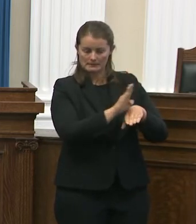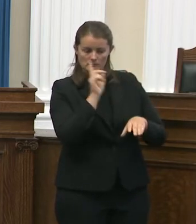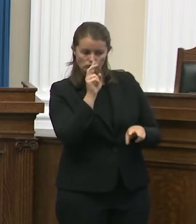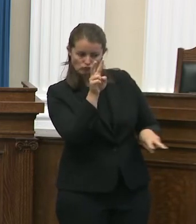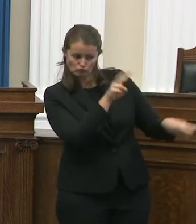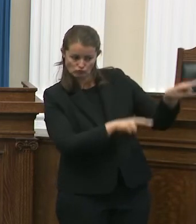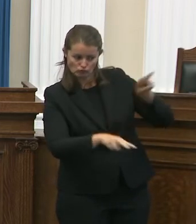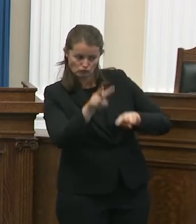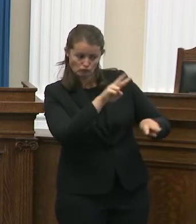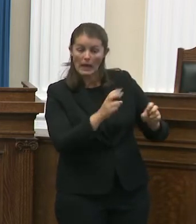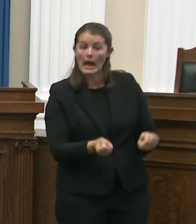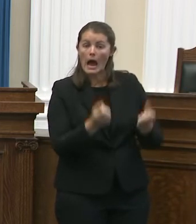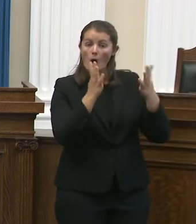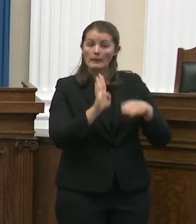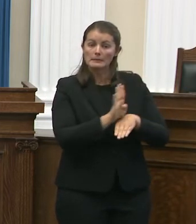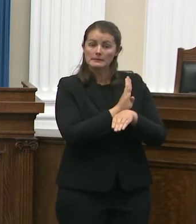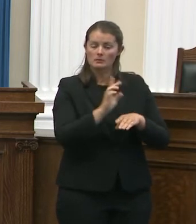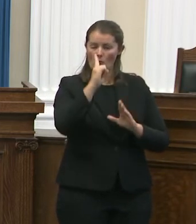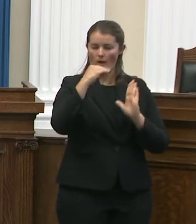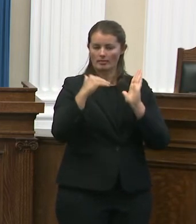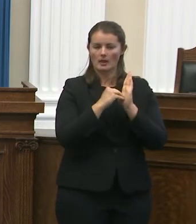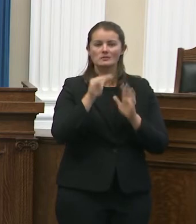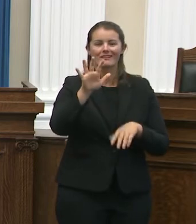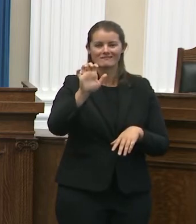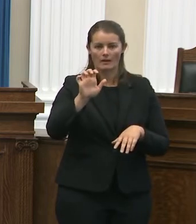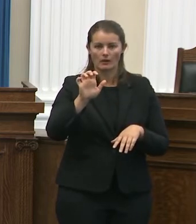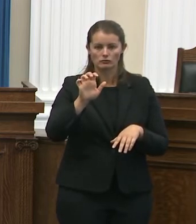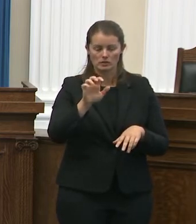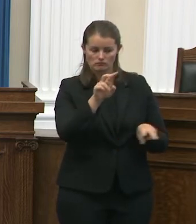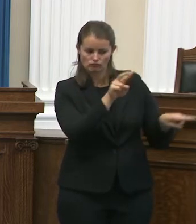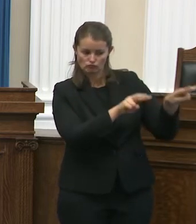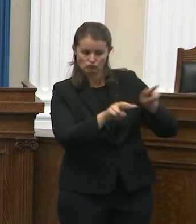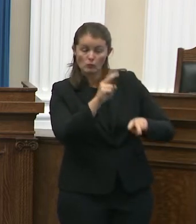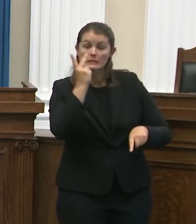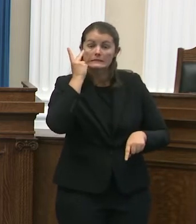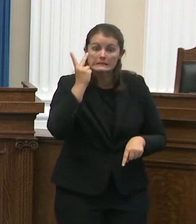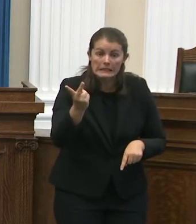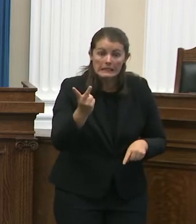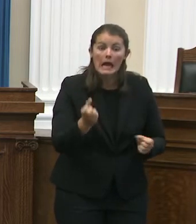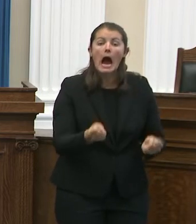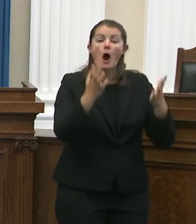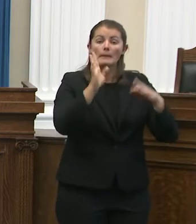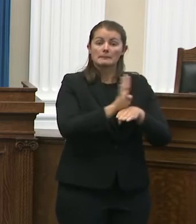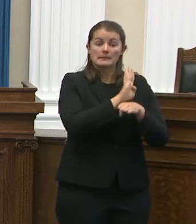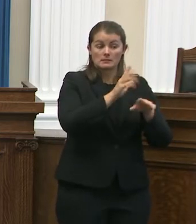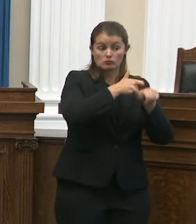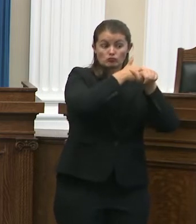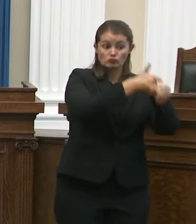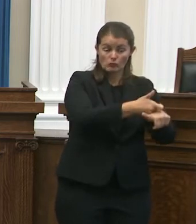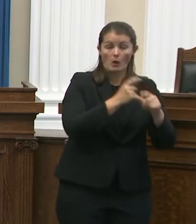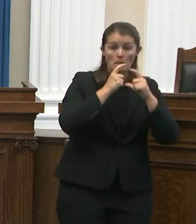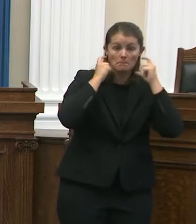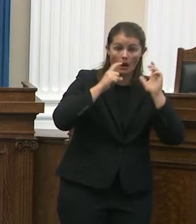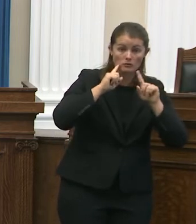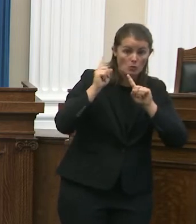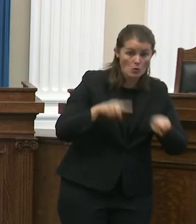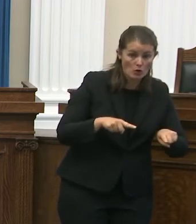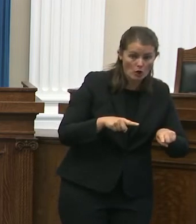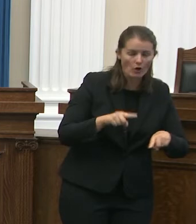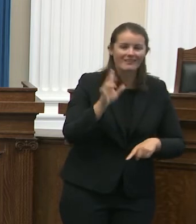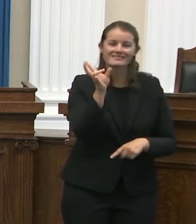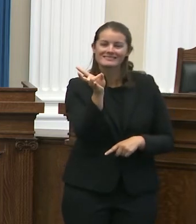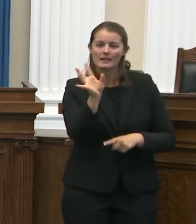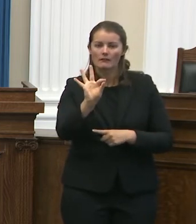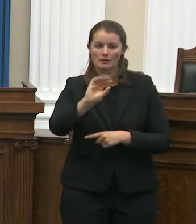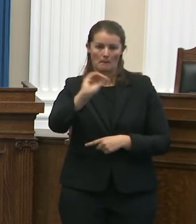observations, so far with a compliance rate of 79%. That means one-fifth of the businesses